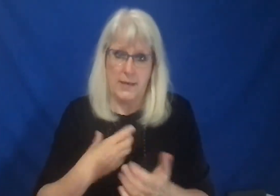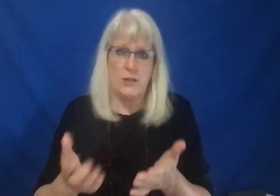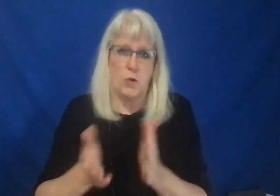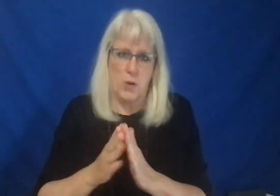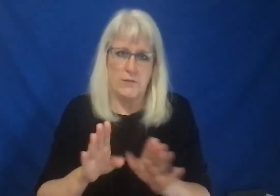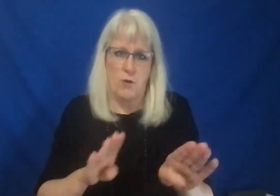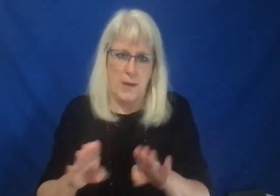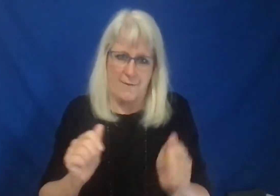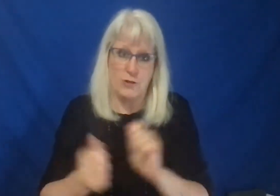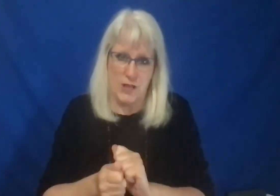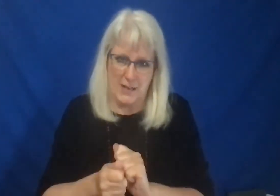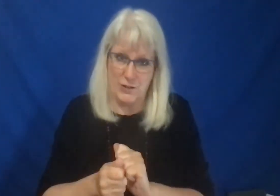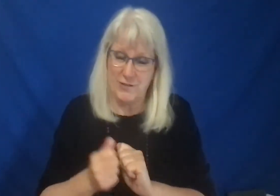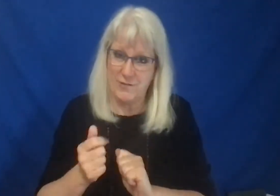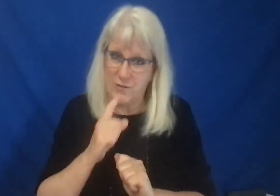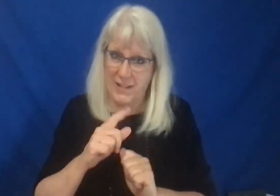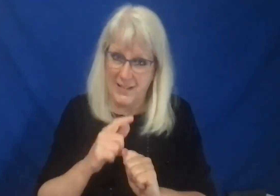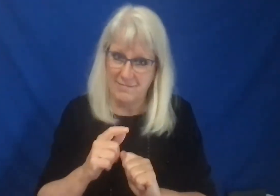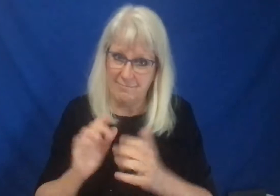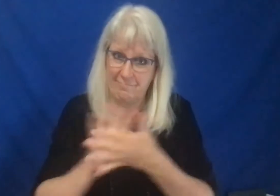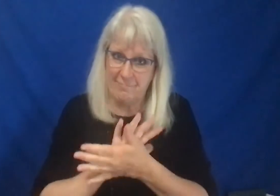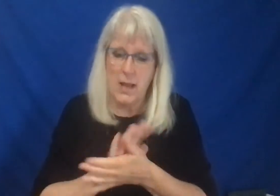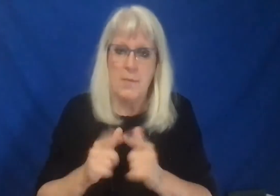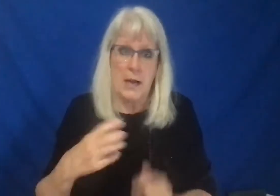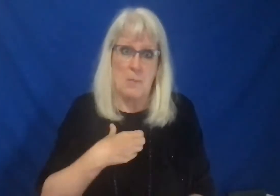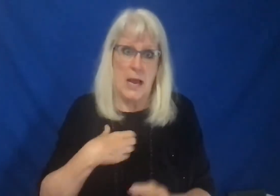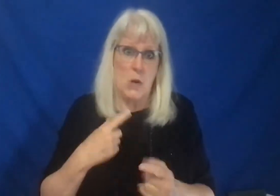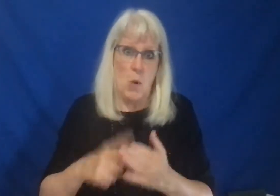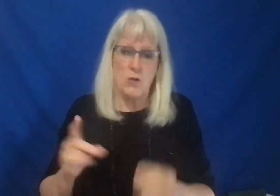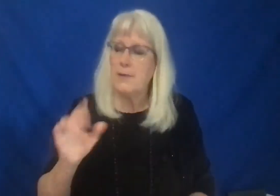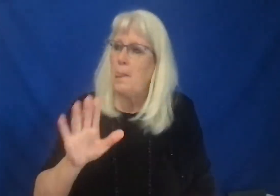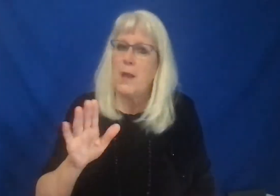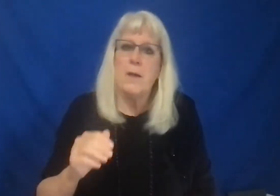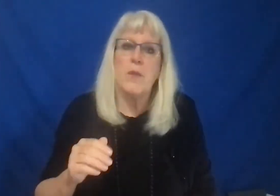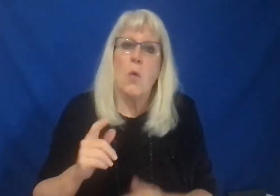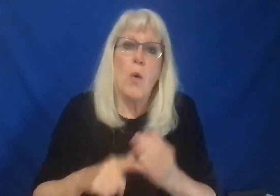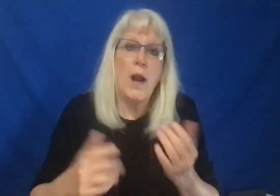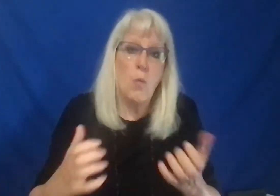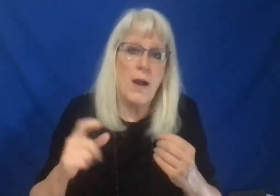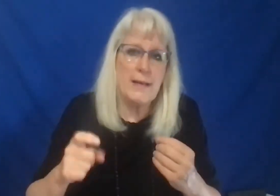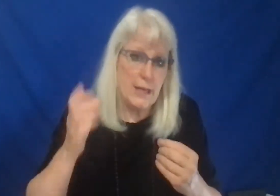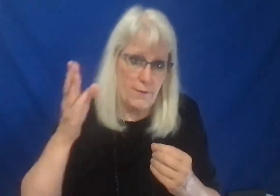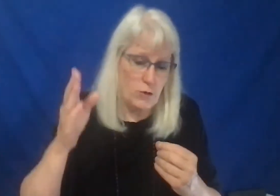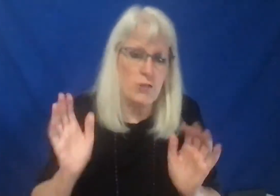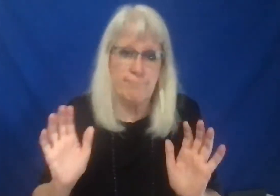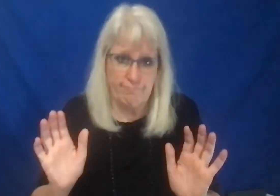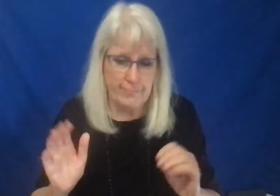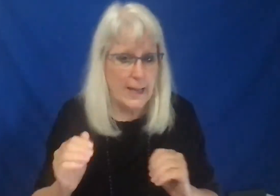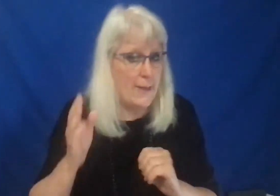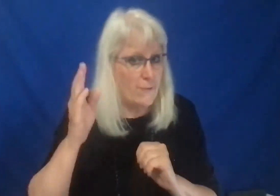disguise. So rather than complaining about what she did, I asked for what I would want and need in the future. And I said, in the future, if you're going to change